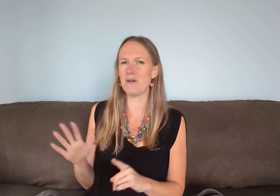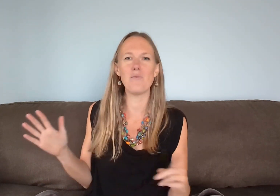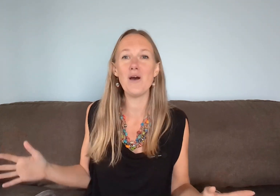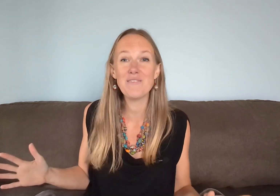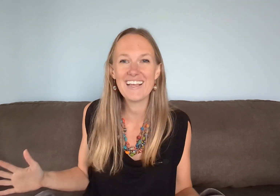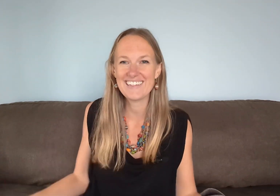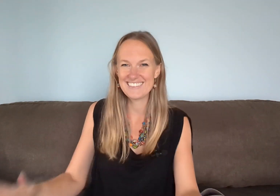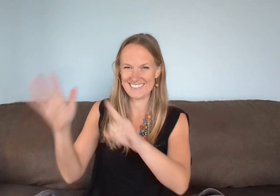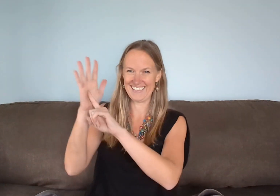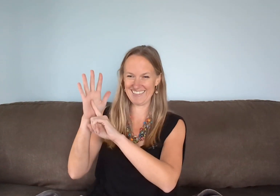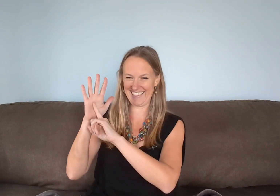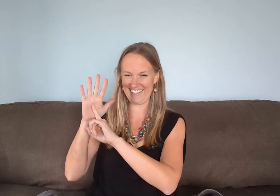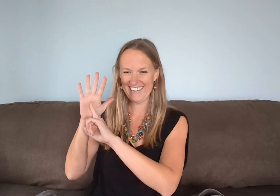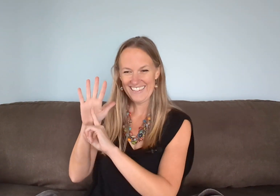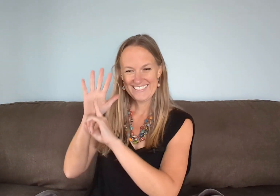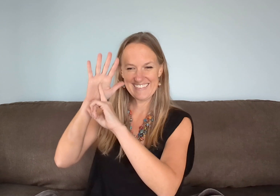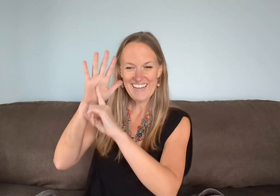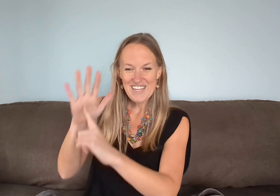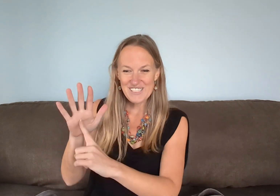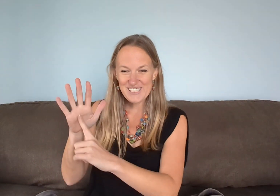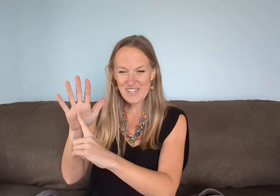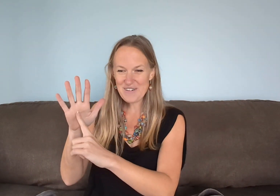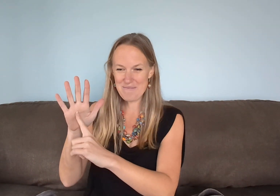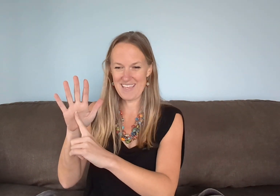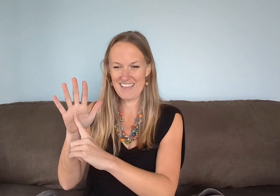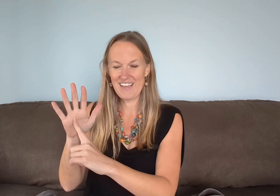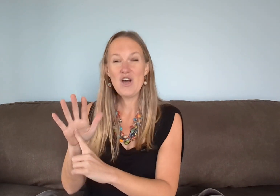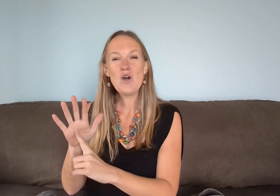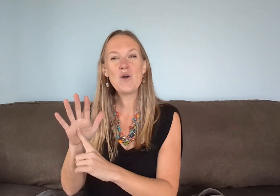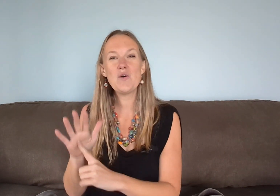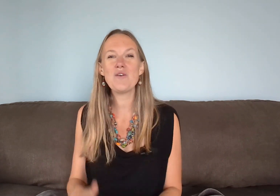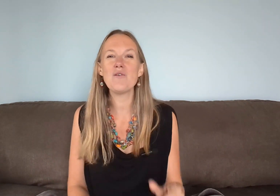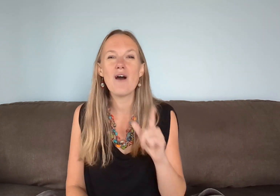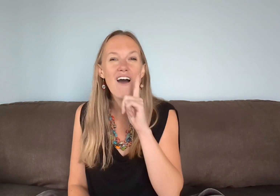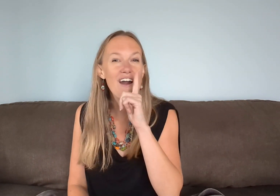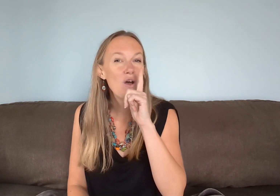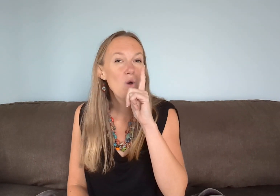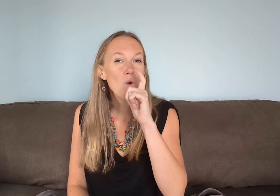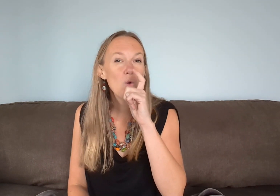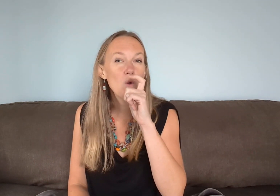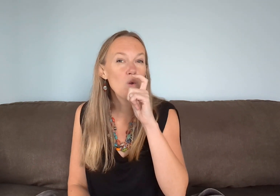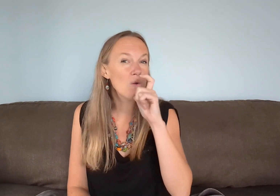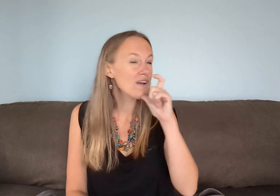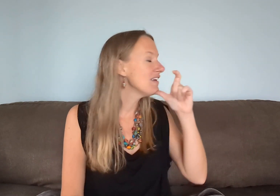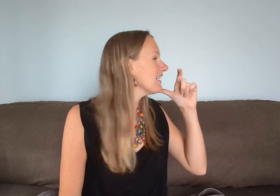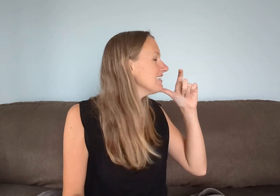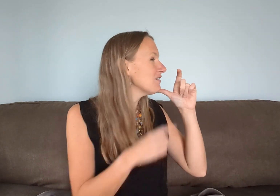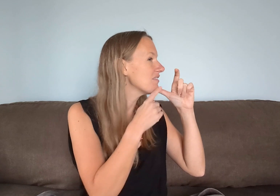my one right-handed sign. Okay? So show me who you are. Who. Okay, so